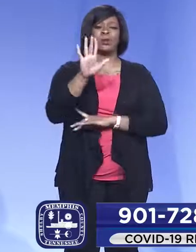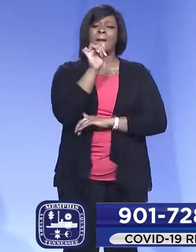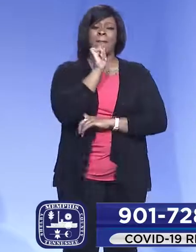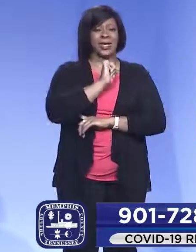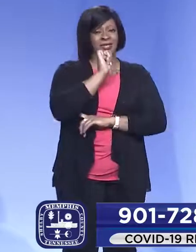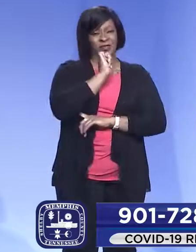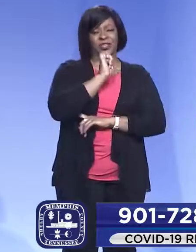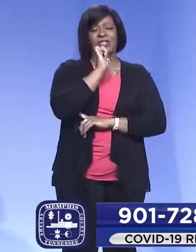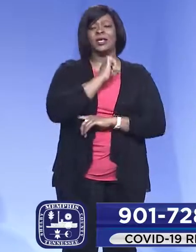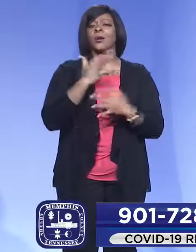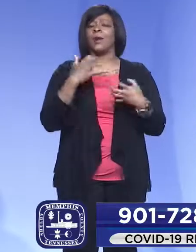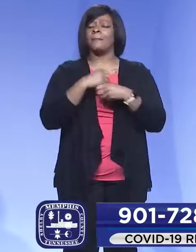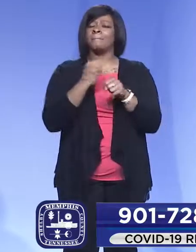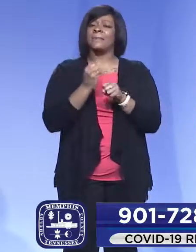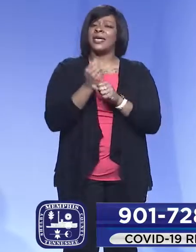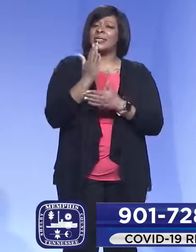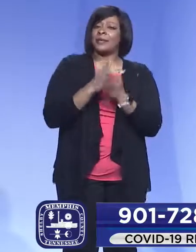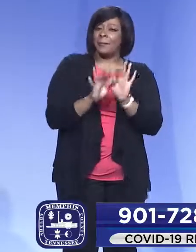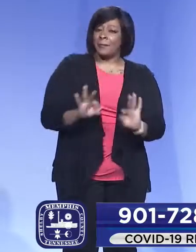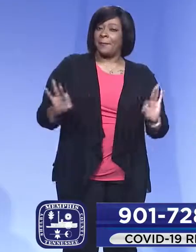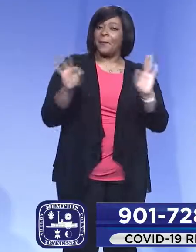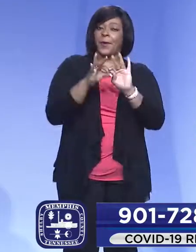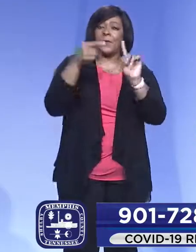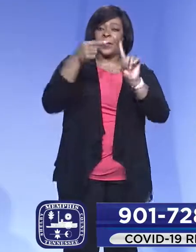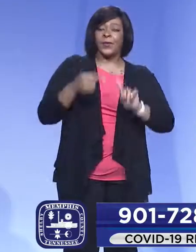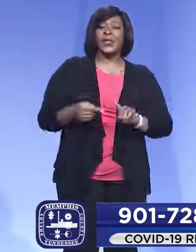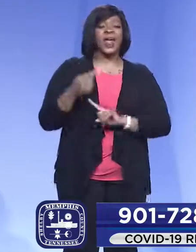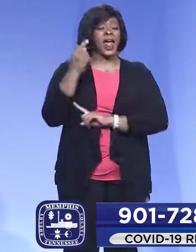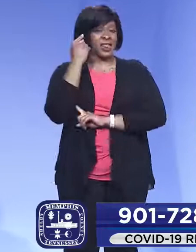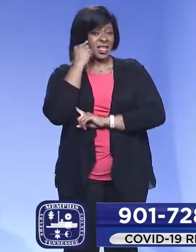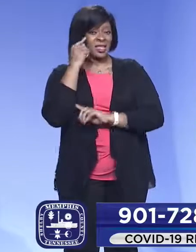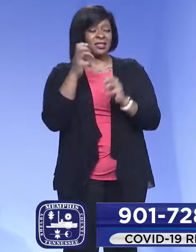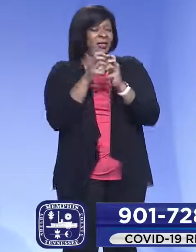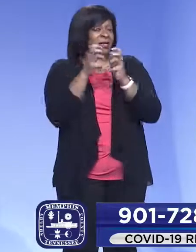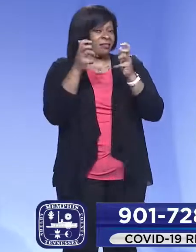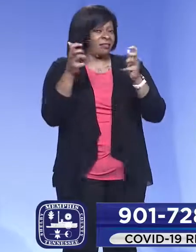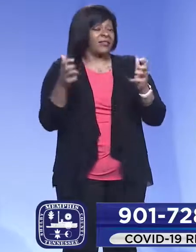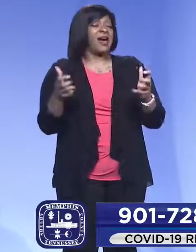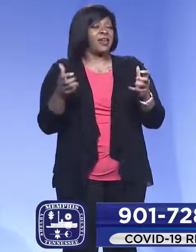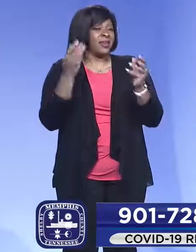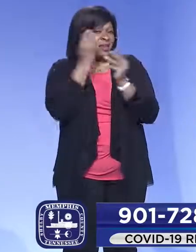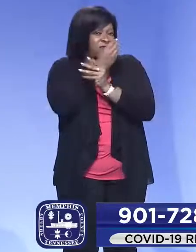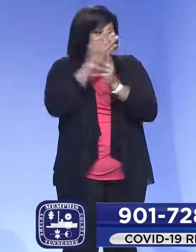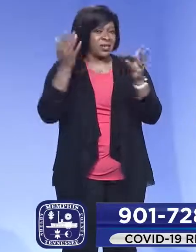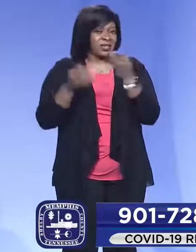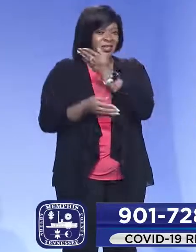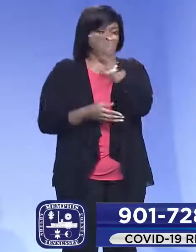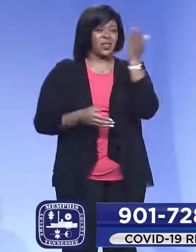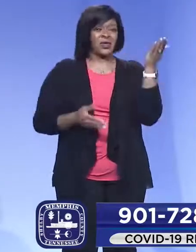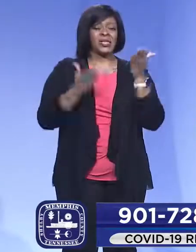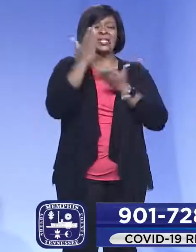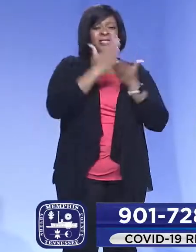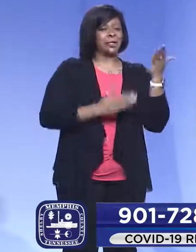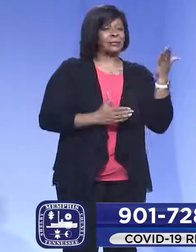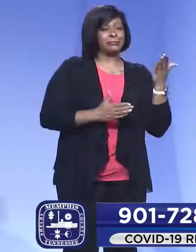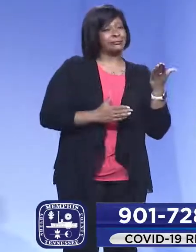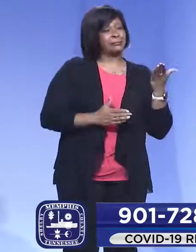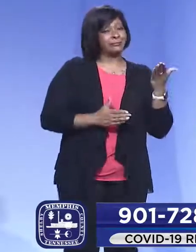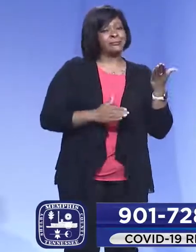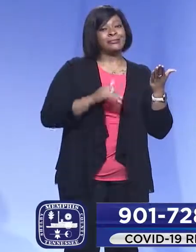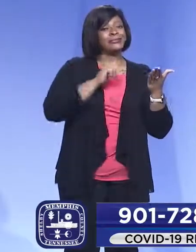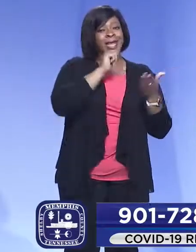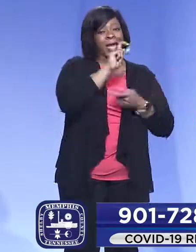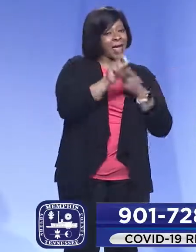patience, and I want to make a few key points because I think there's a lot of information out there, and some of it is not necessarily the